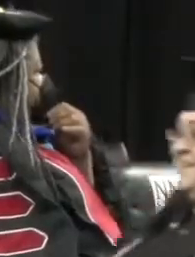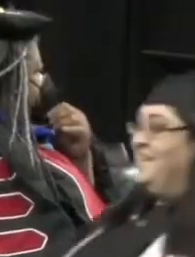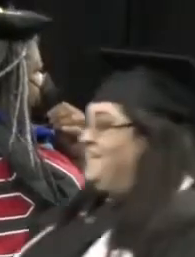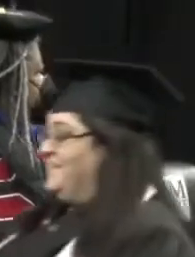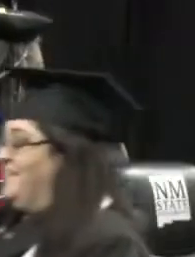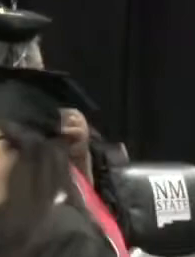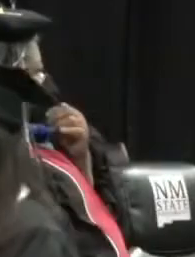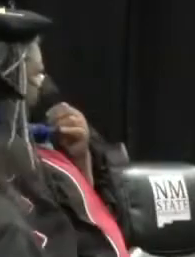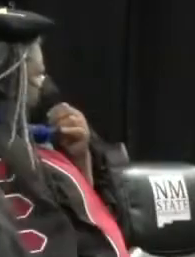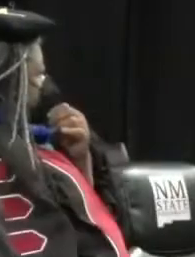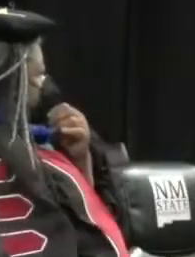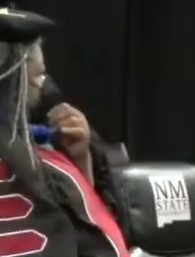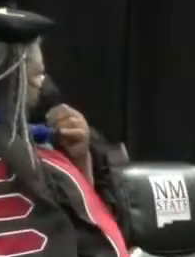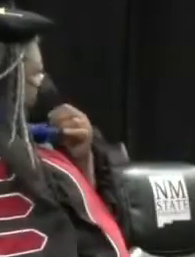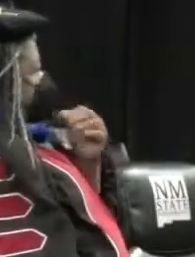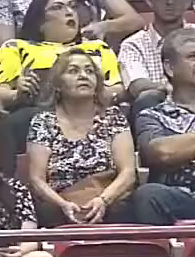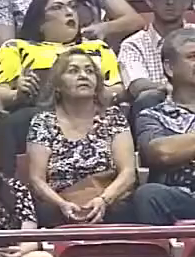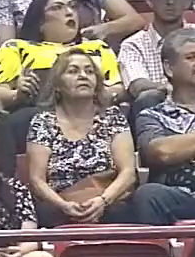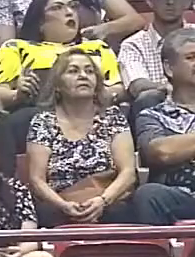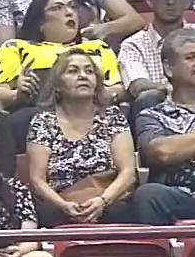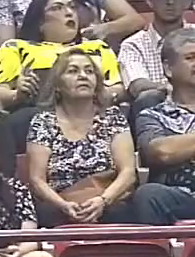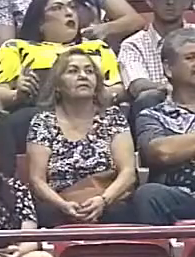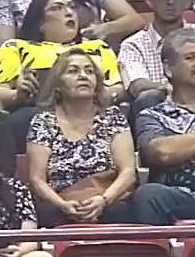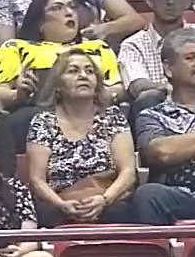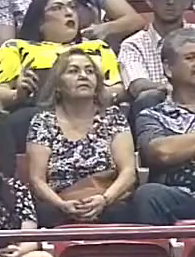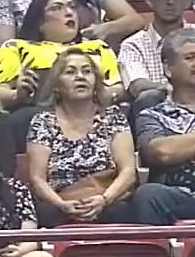Alejandro Estrada Jr.